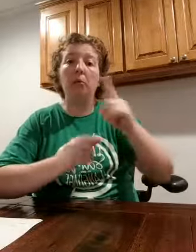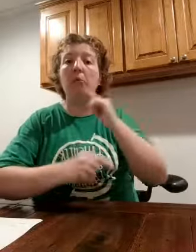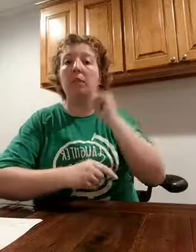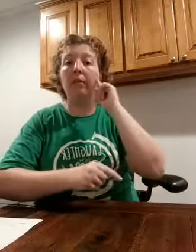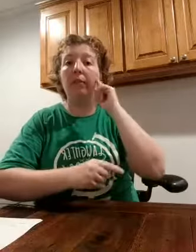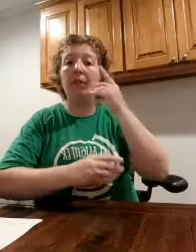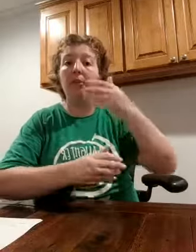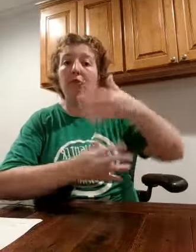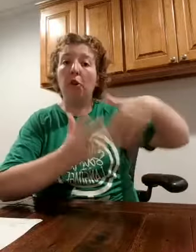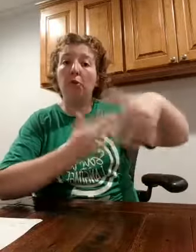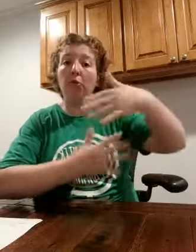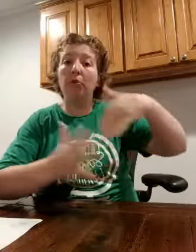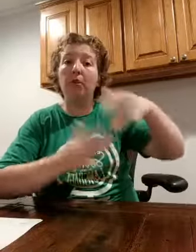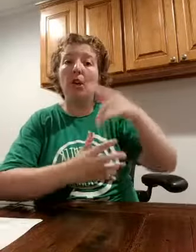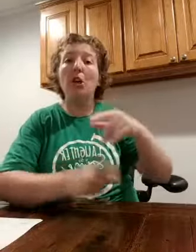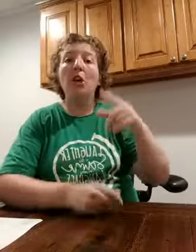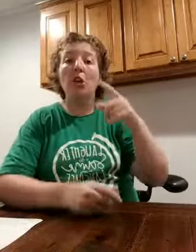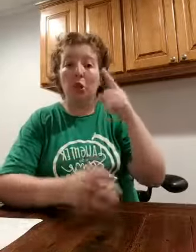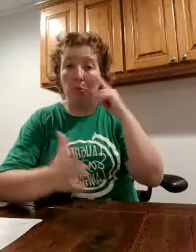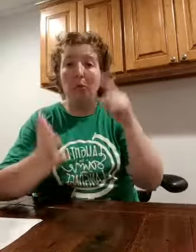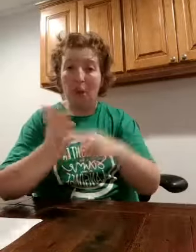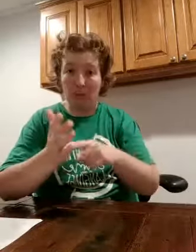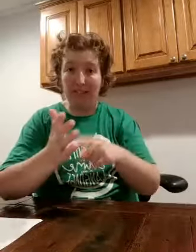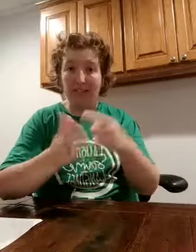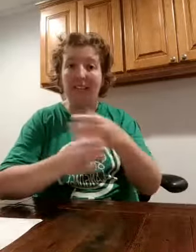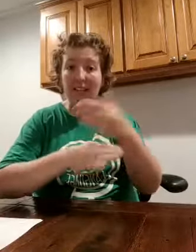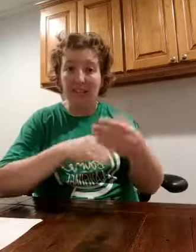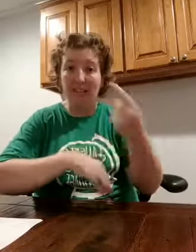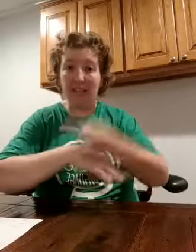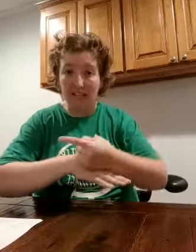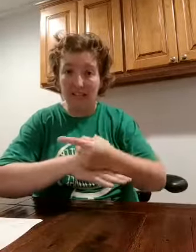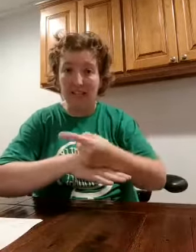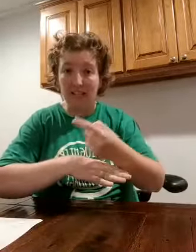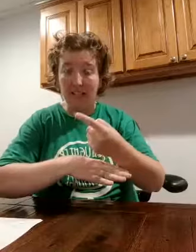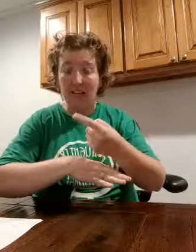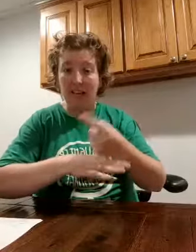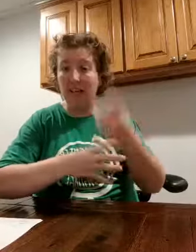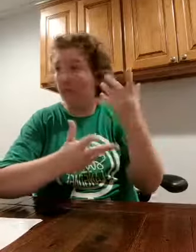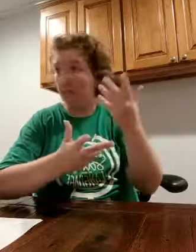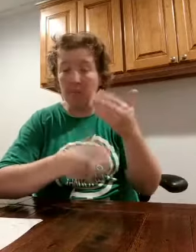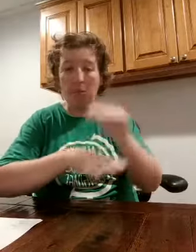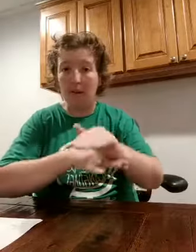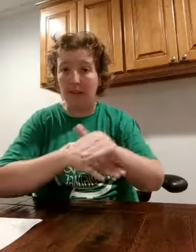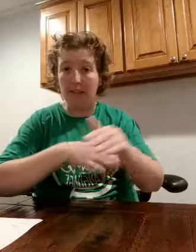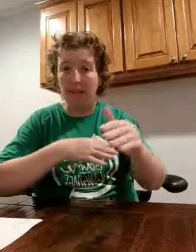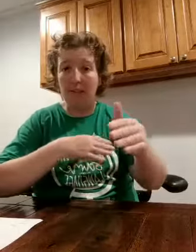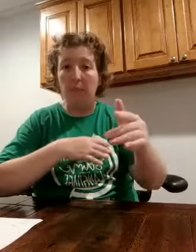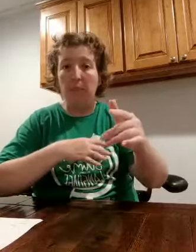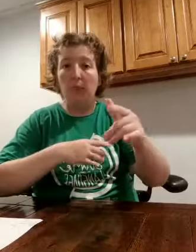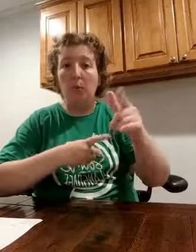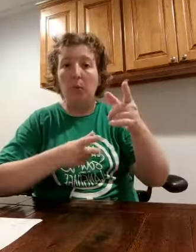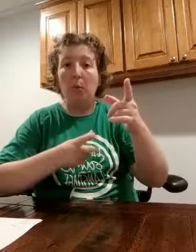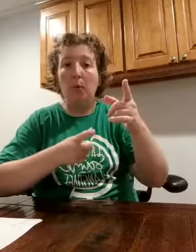deaf socials, you will notice at the end of the day or night, when